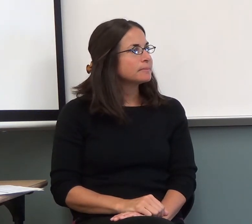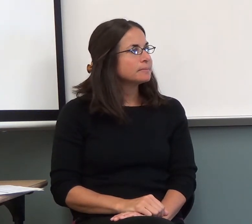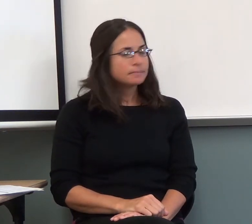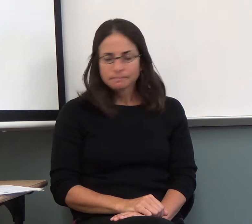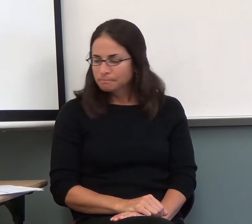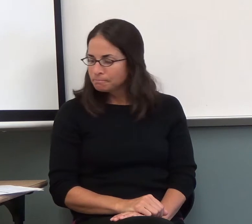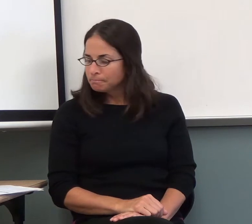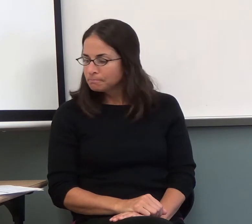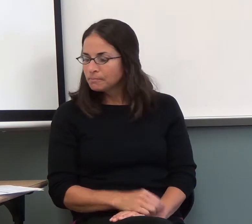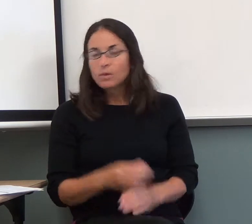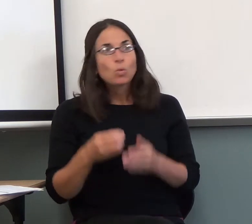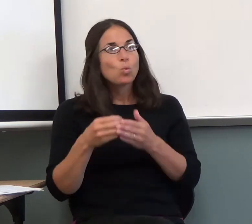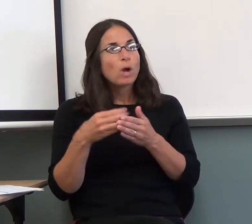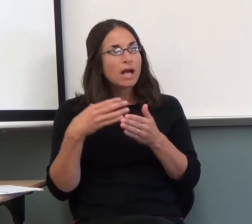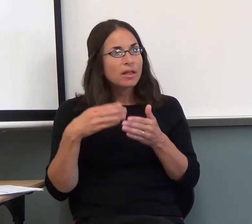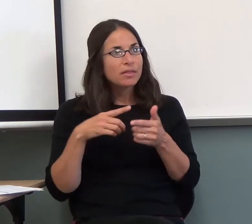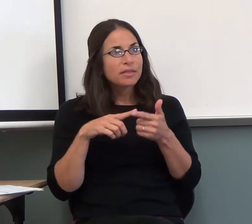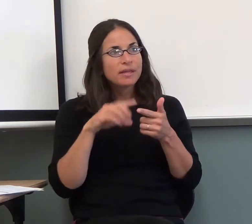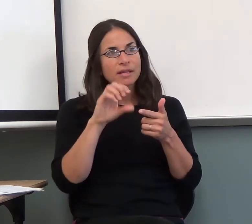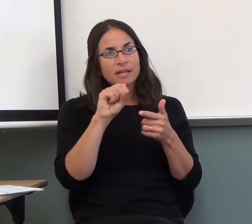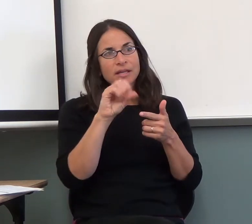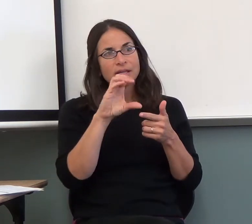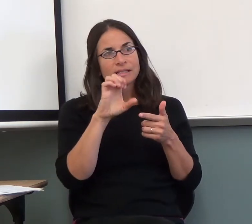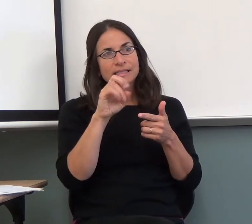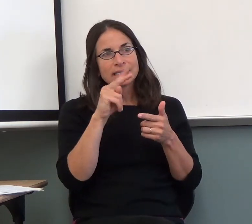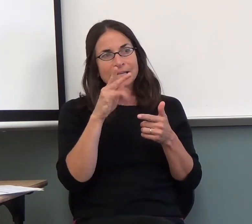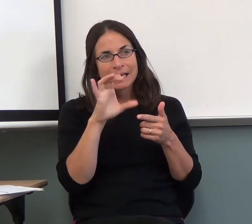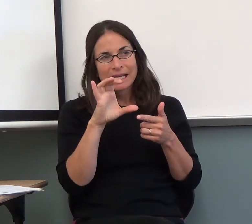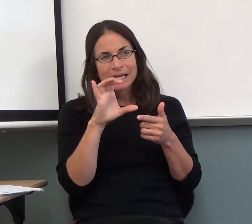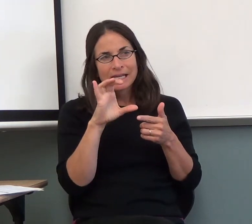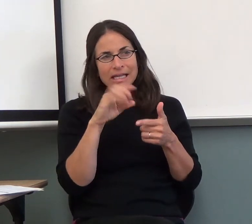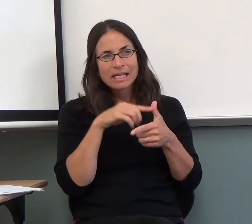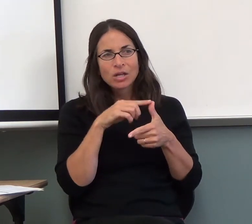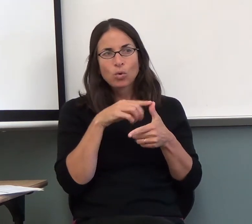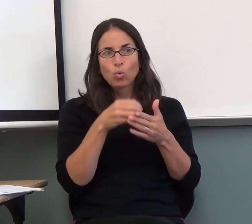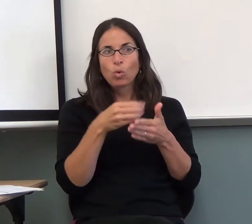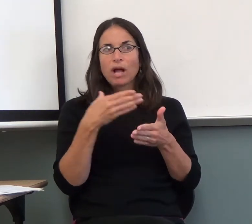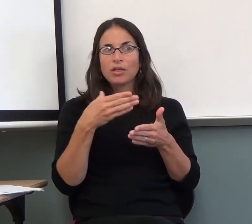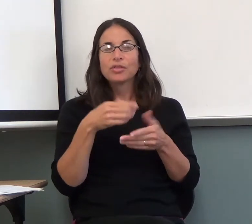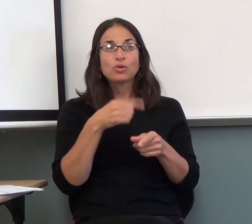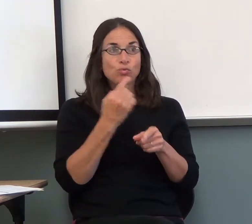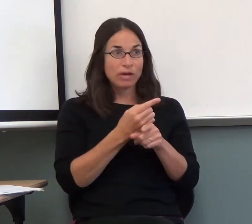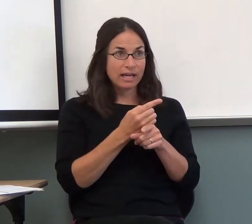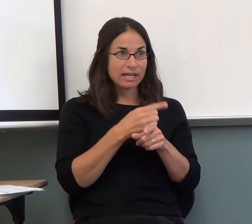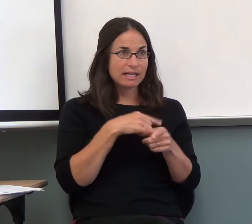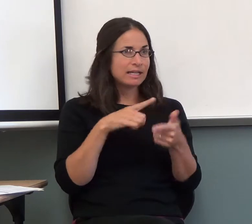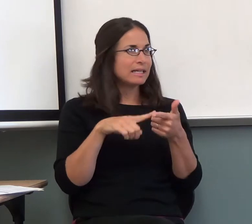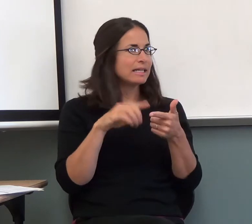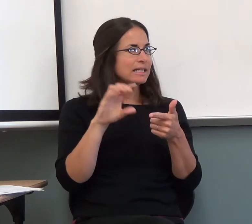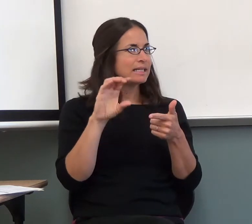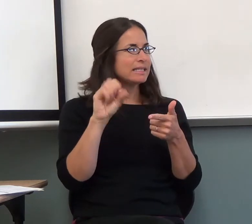Wealth and scenic. Good, wealth is correct. I don't know that scenic describes the word vistas.